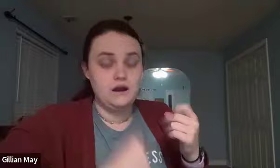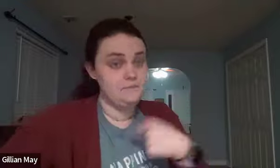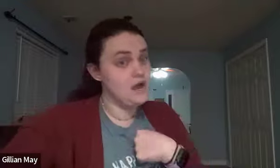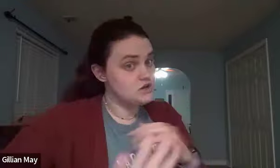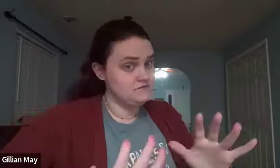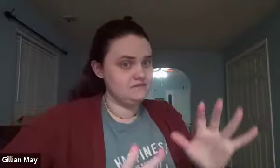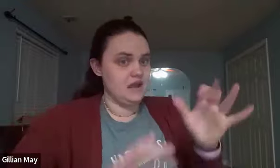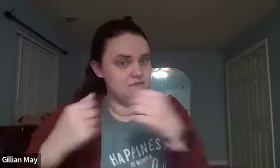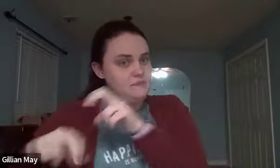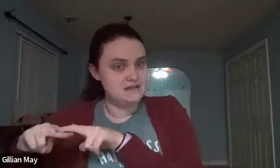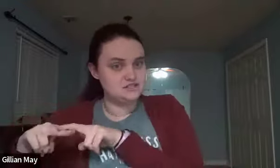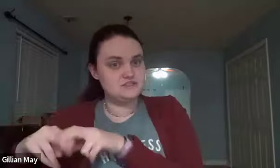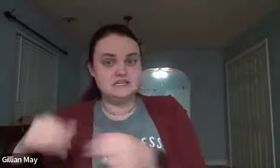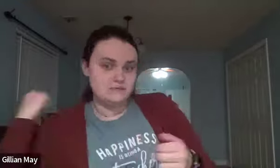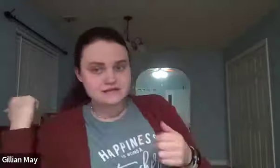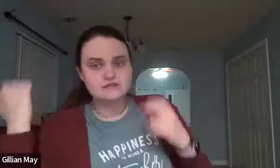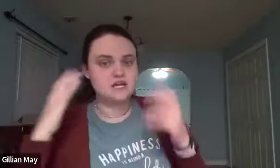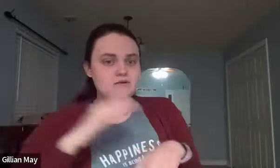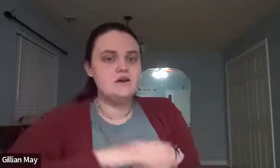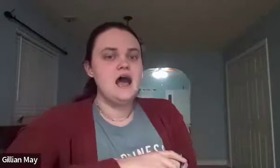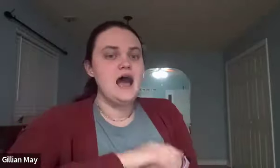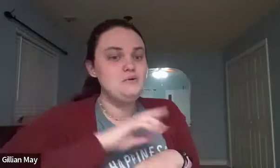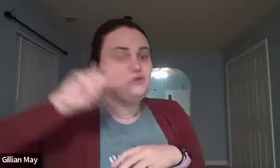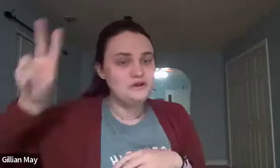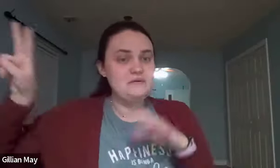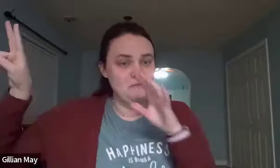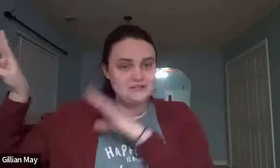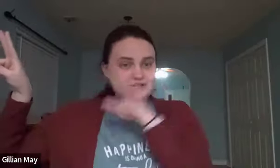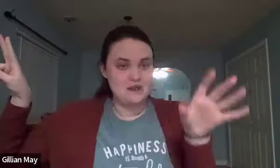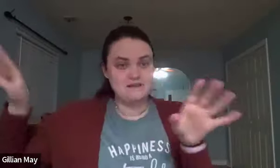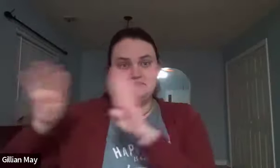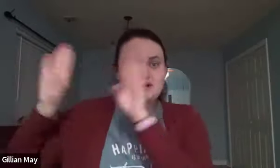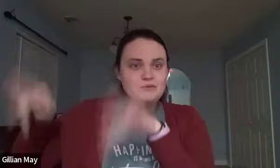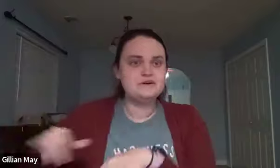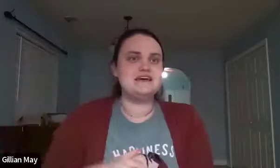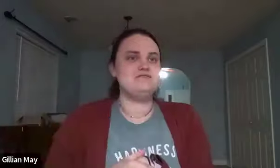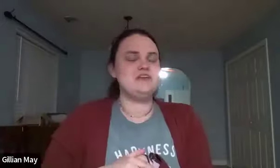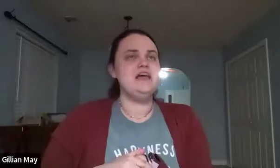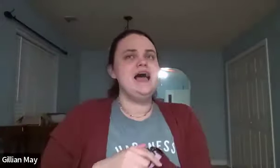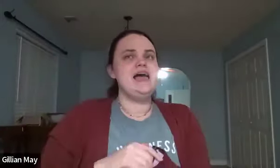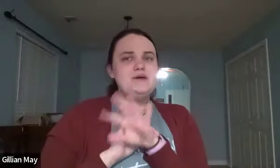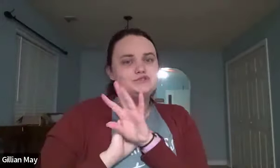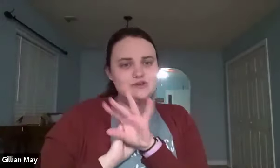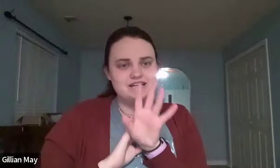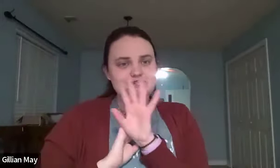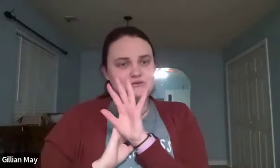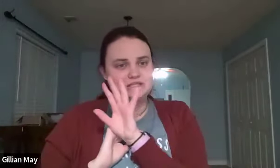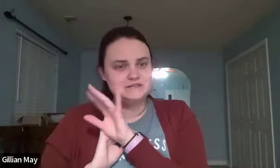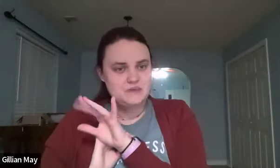and I'm not driving, like I'm in the passenger seat, in the back seat, whichever, I will look at words around me, like billboards, everything, and I will try to